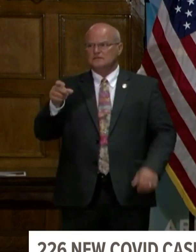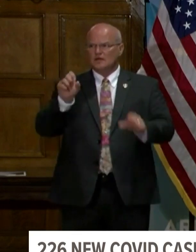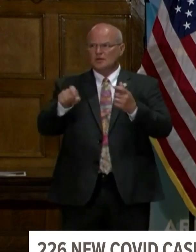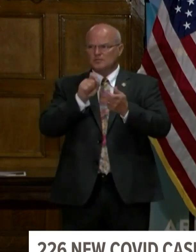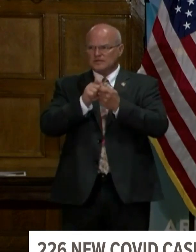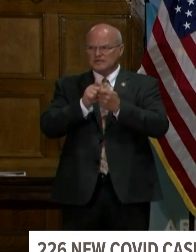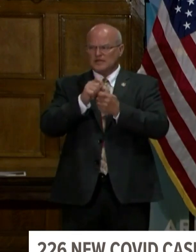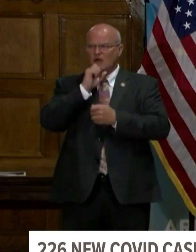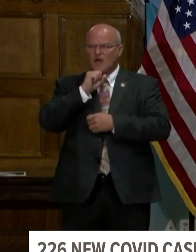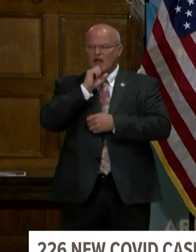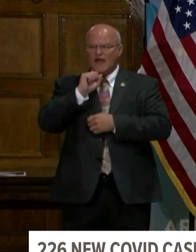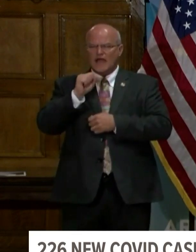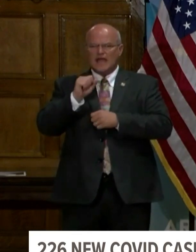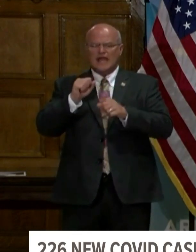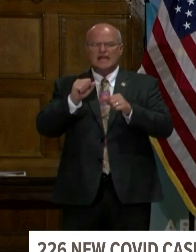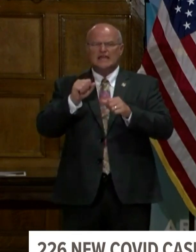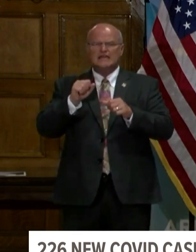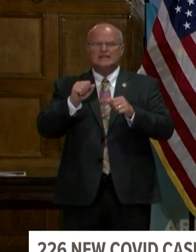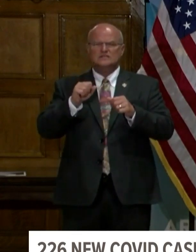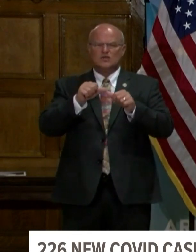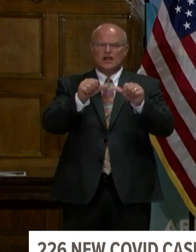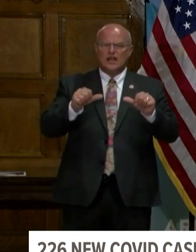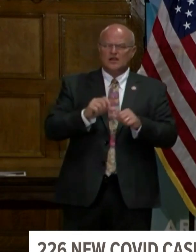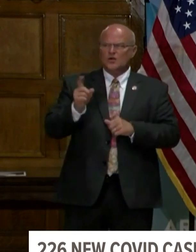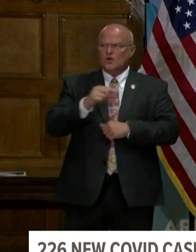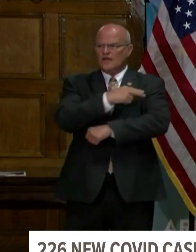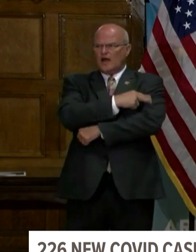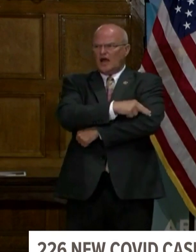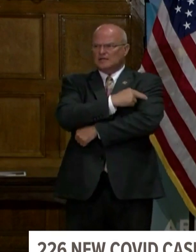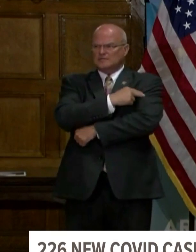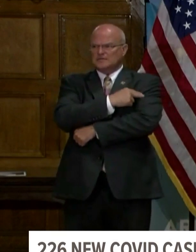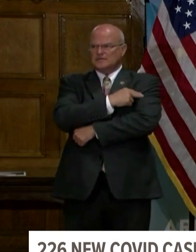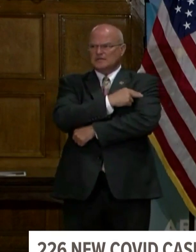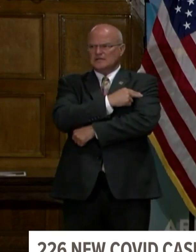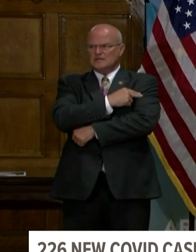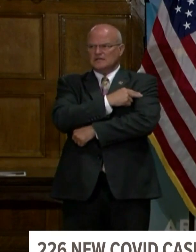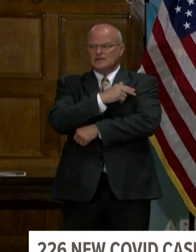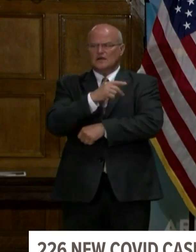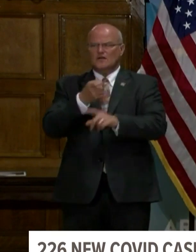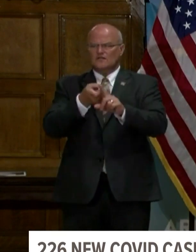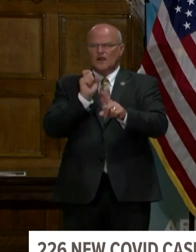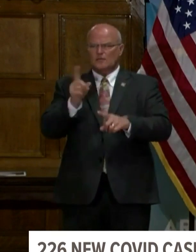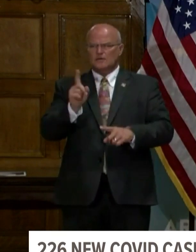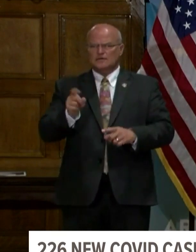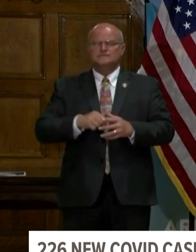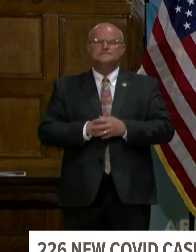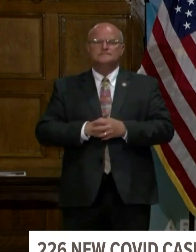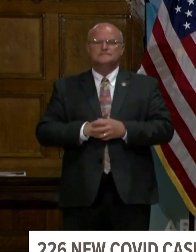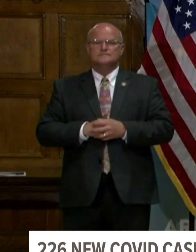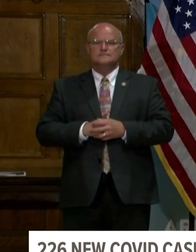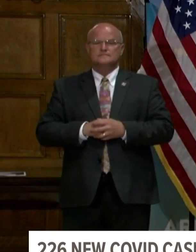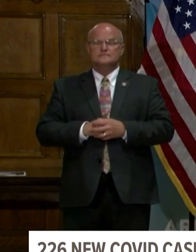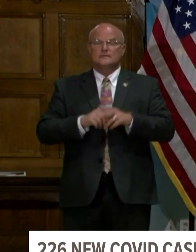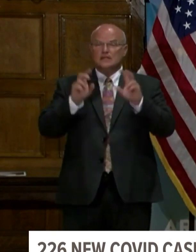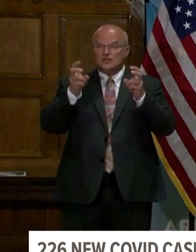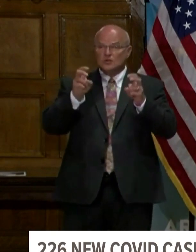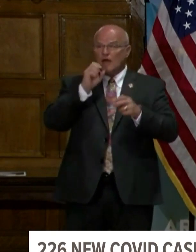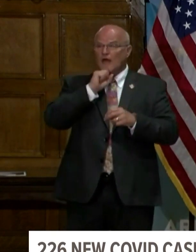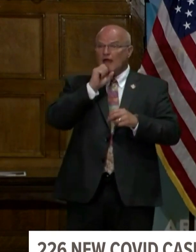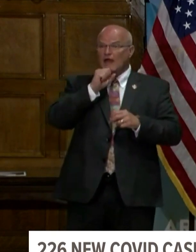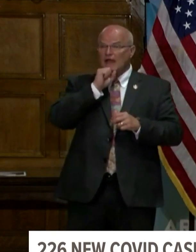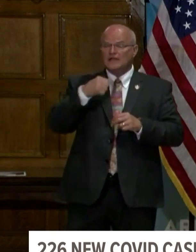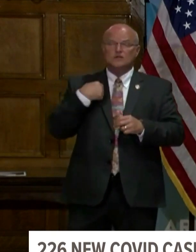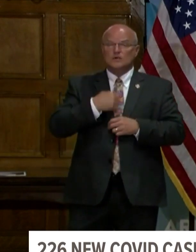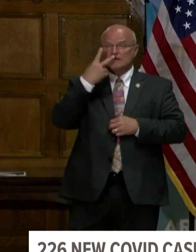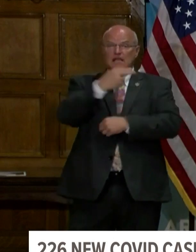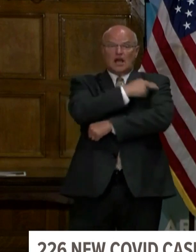a particular age range or area where the hospitalizations are coming from? In terms of age range